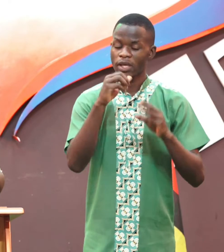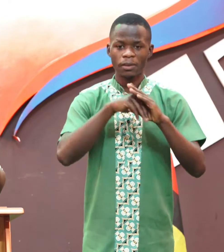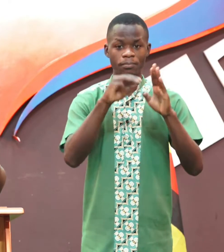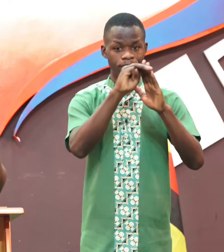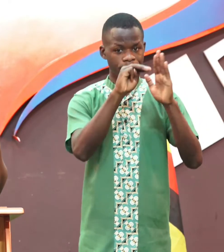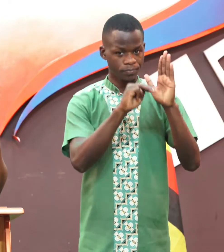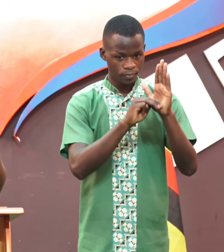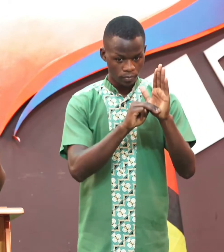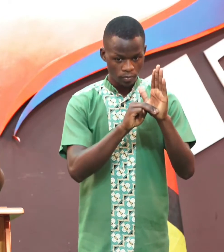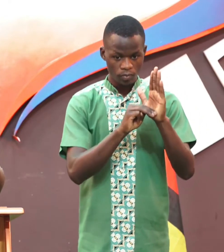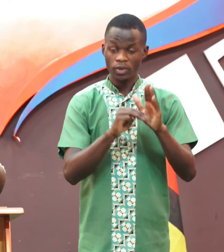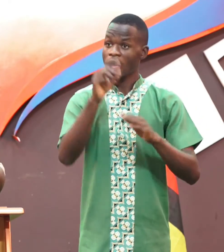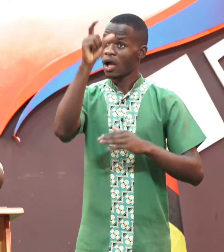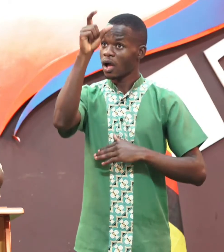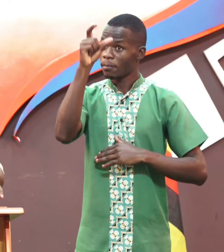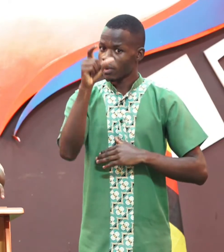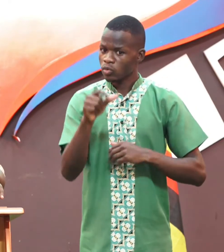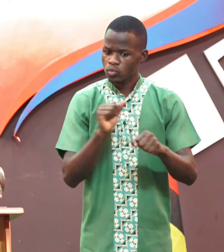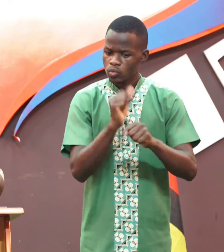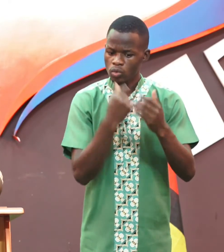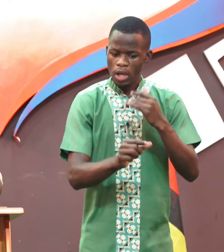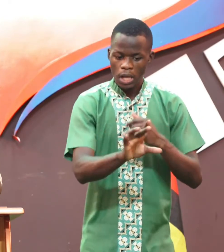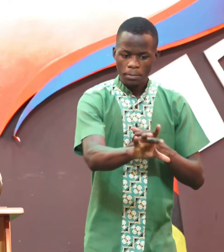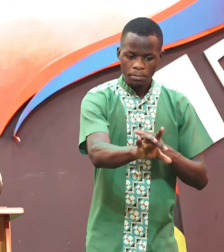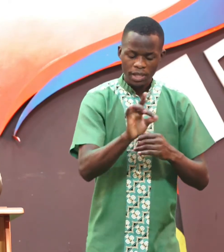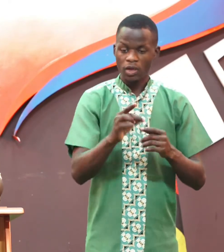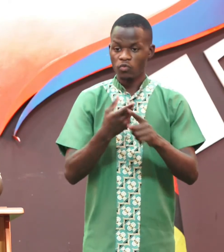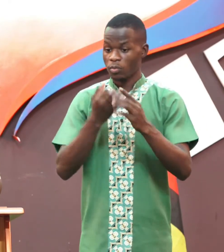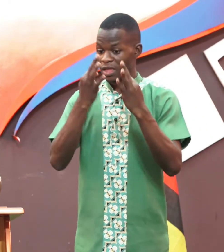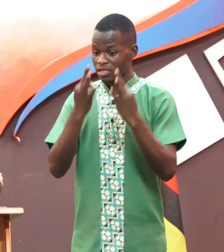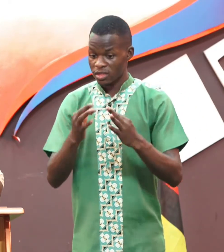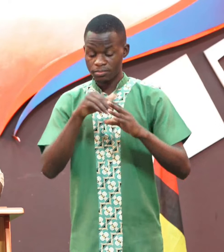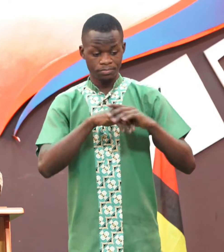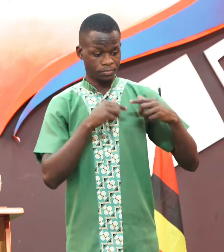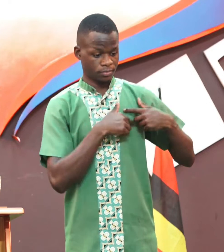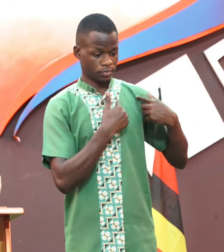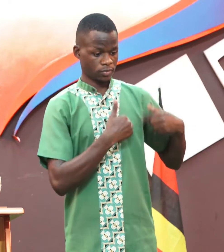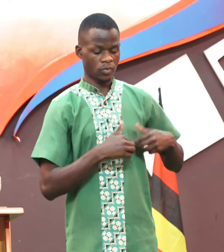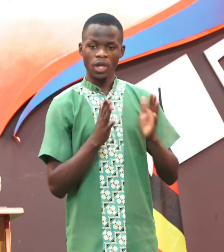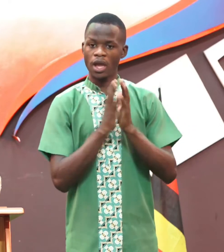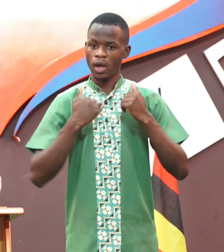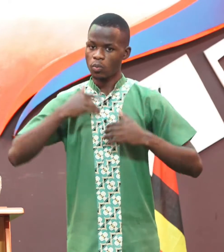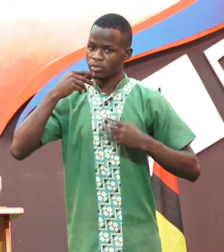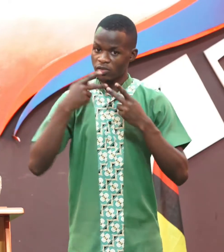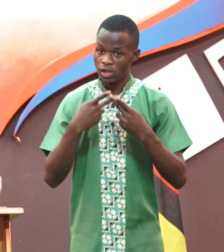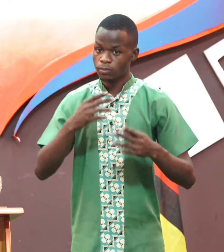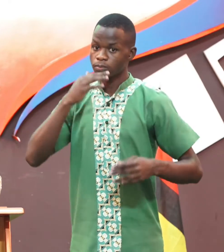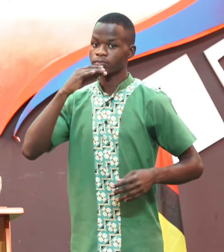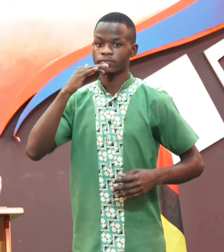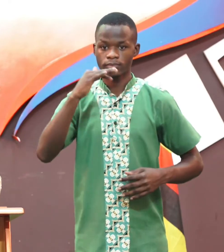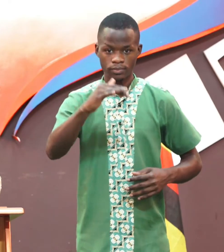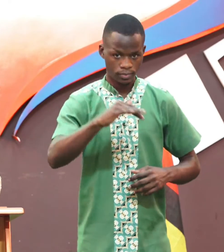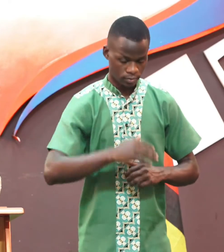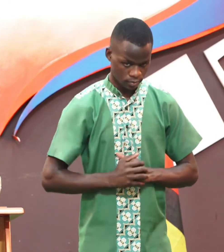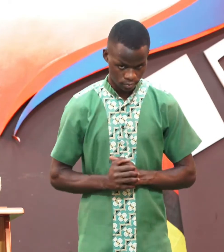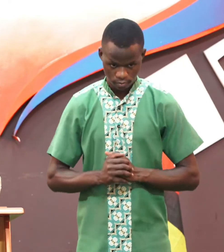nti omuntu atola kwebyo ebiri mutima gwe n'atufulumiza kungulu okutugamba. And Jesus says in Matthew